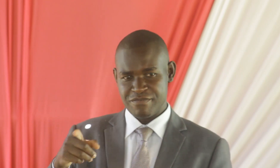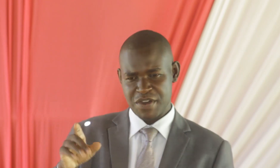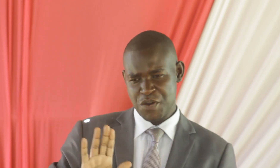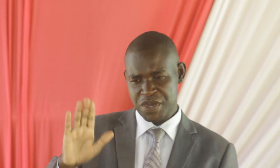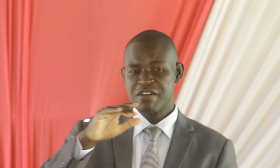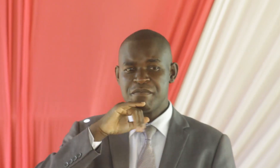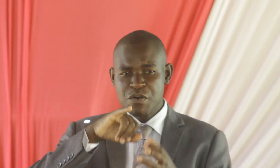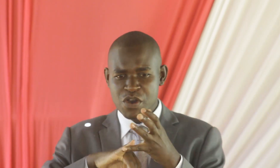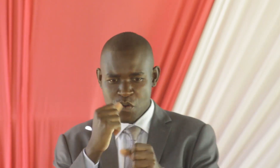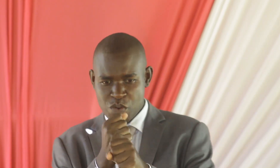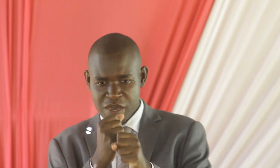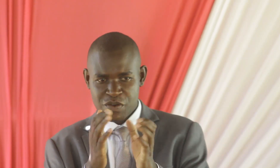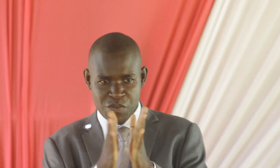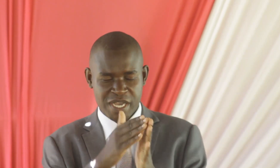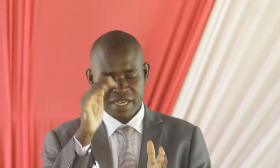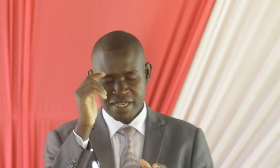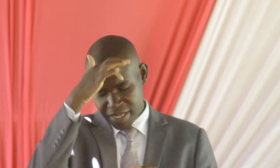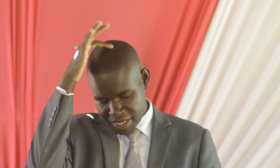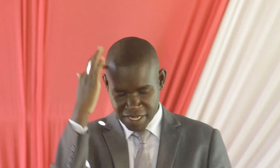When that widow